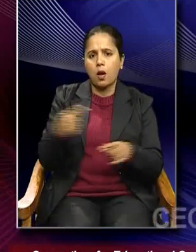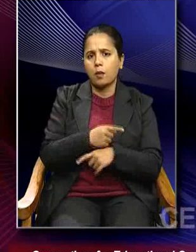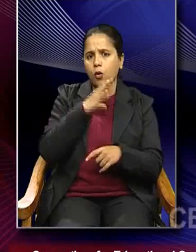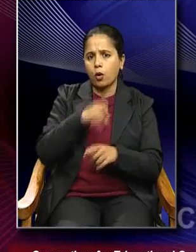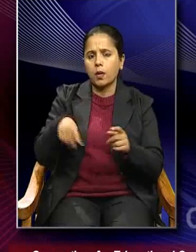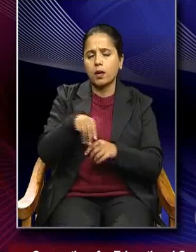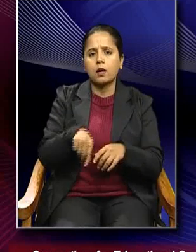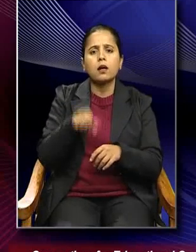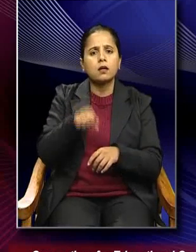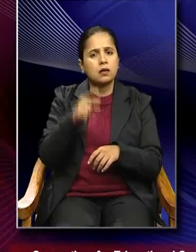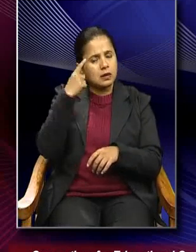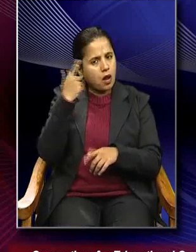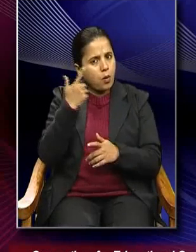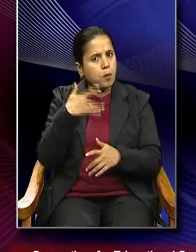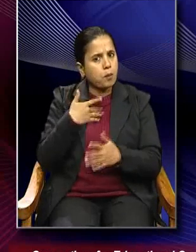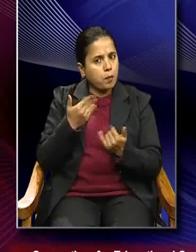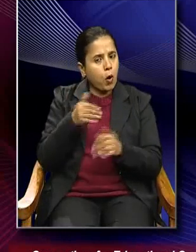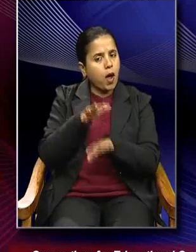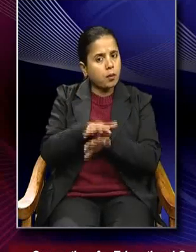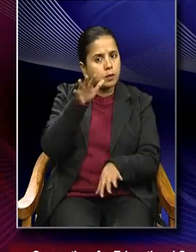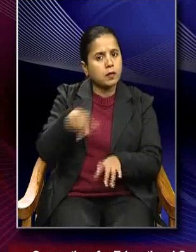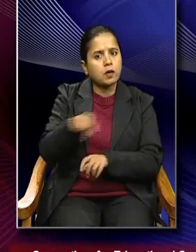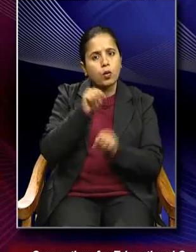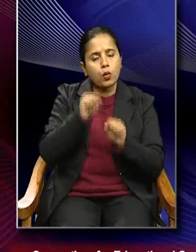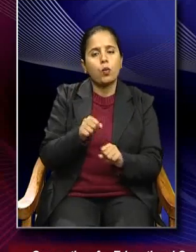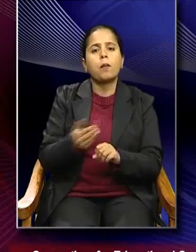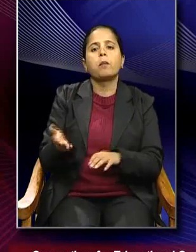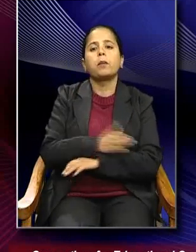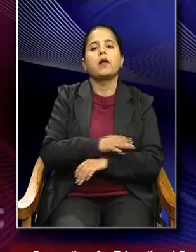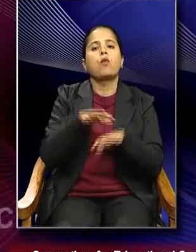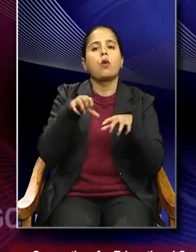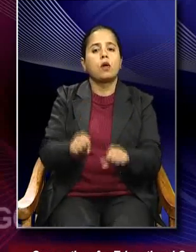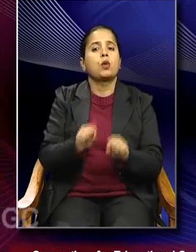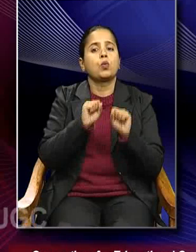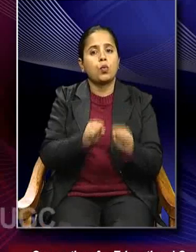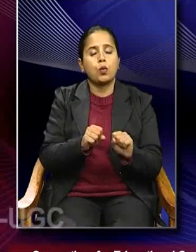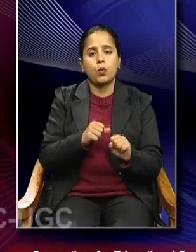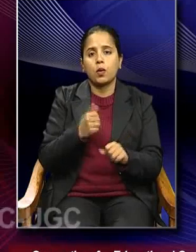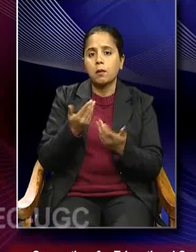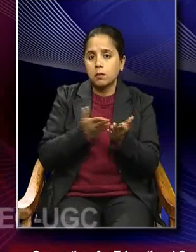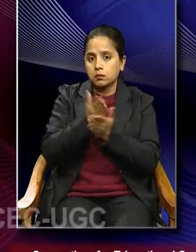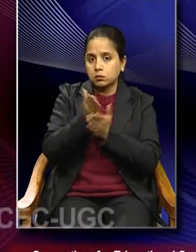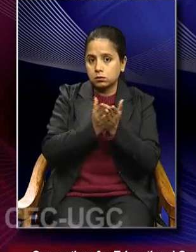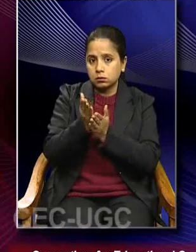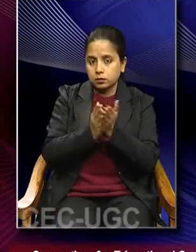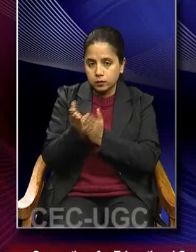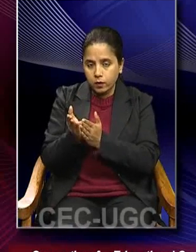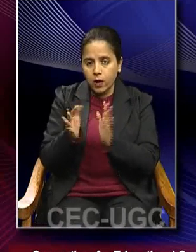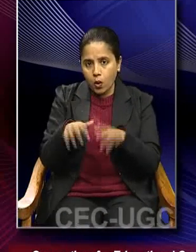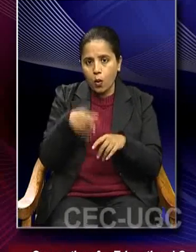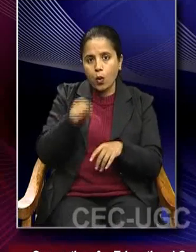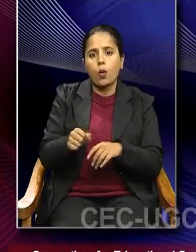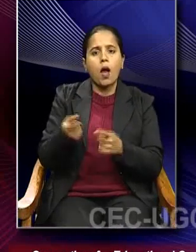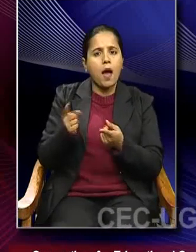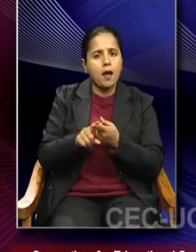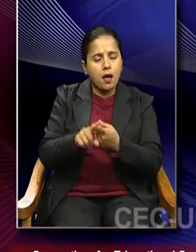abstracted empiricism was based on its preoccupation with method and its